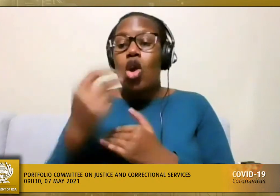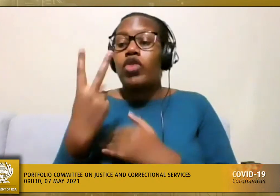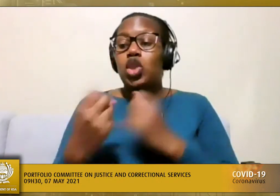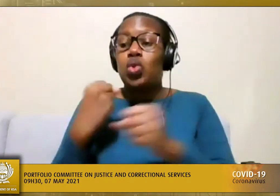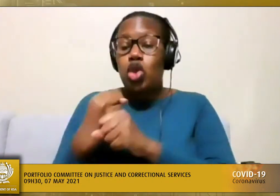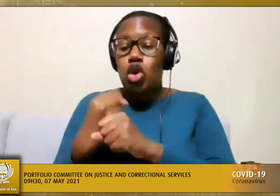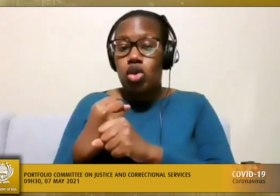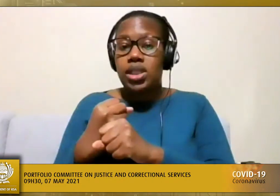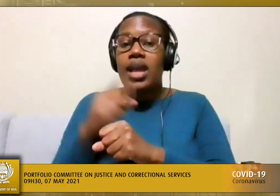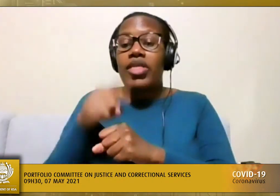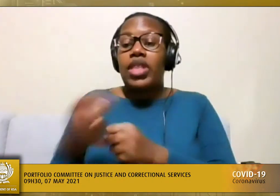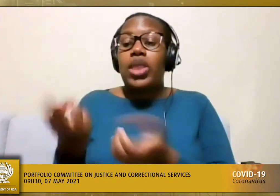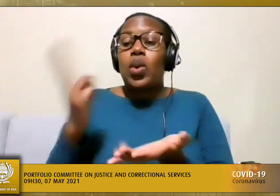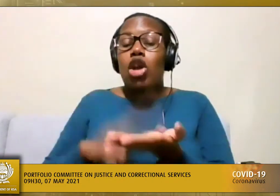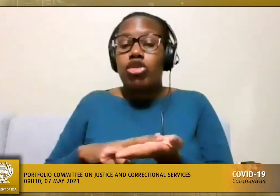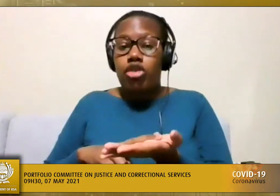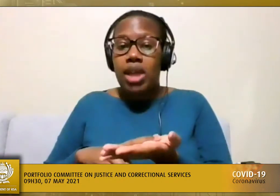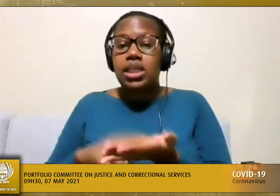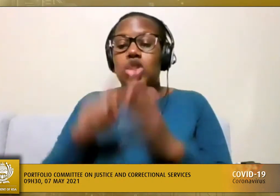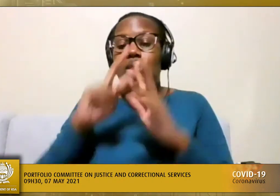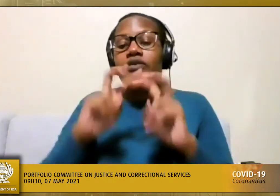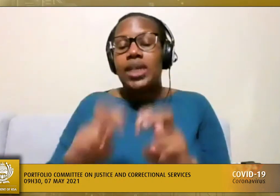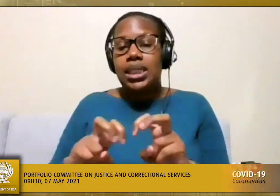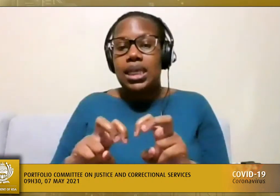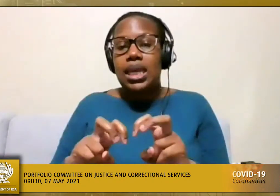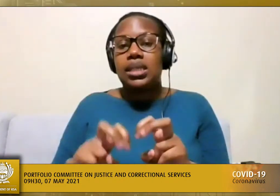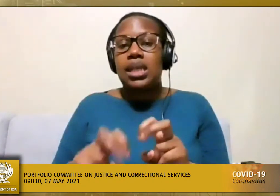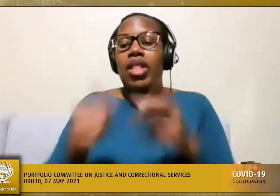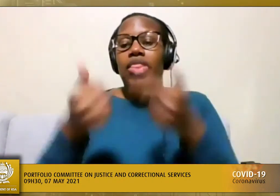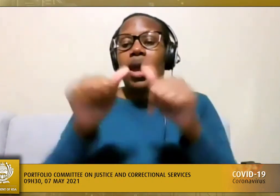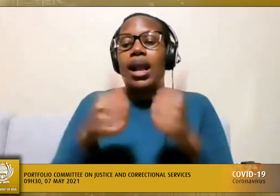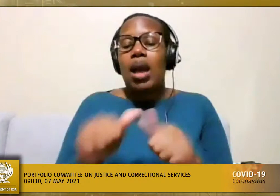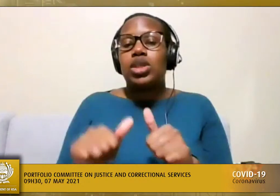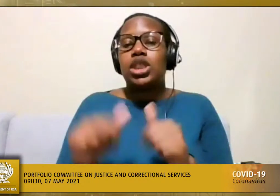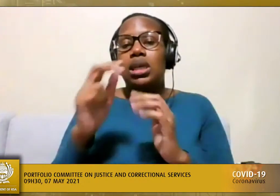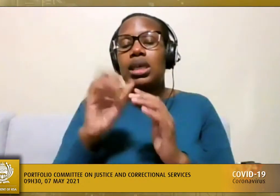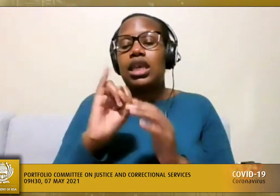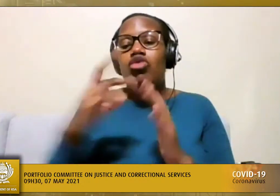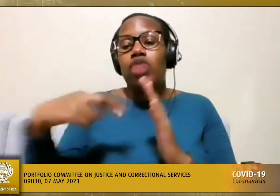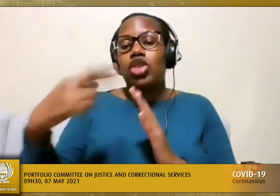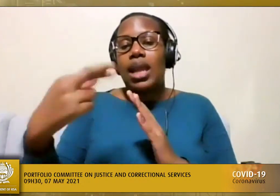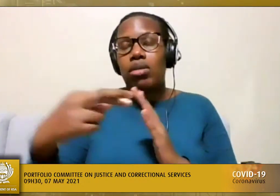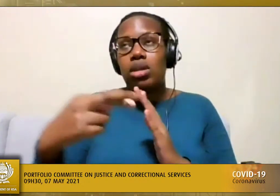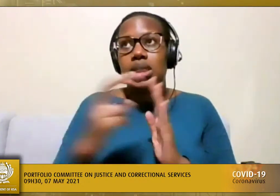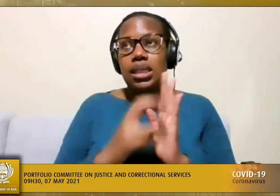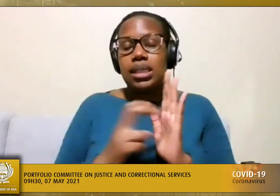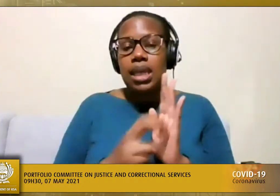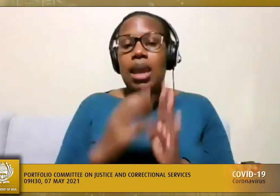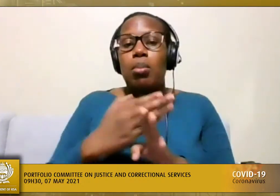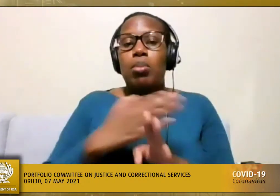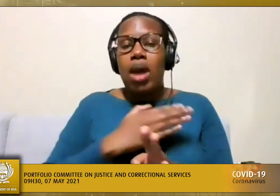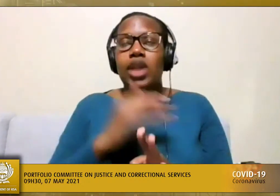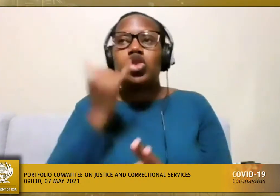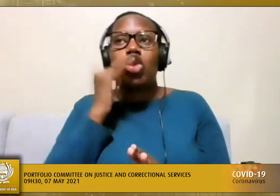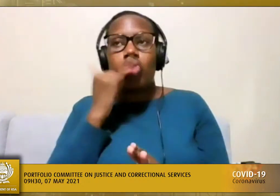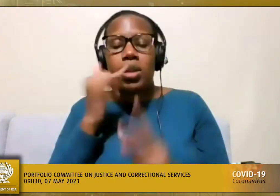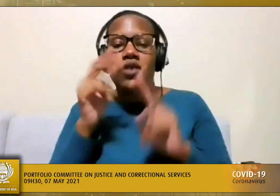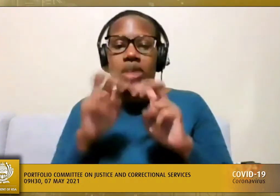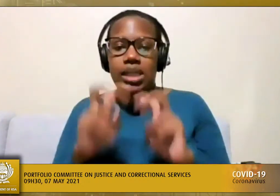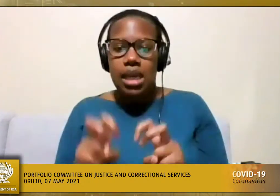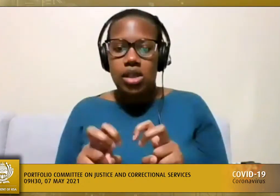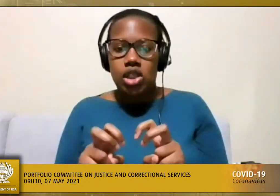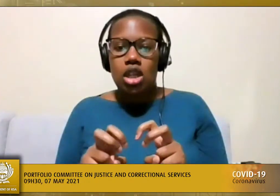by steinhoff to investigate the accounting regularities prior to the initiation of the criminal investigation on the meta and therefore